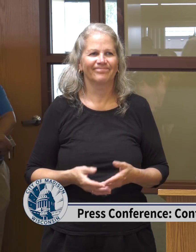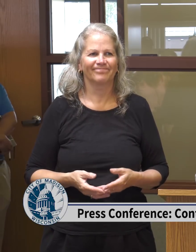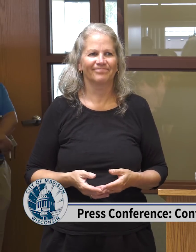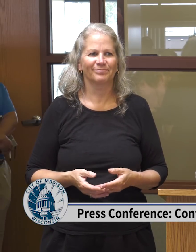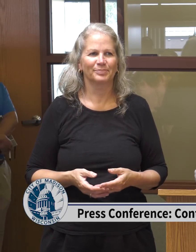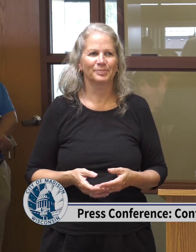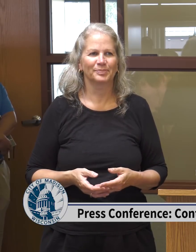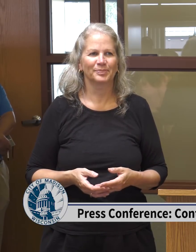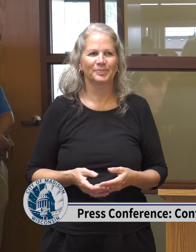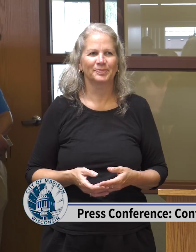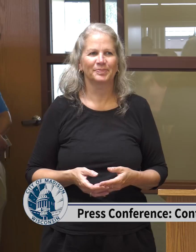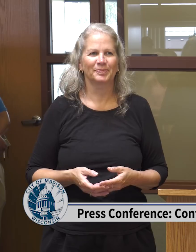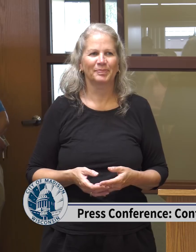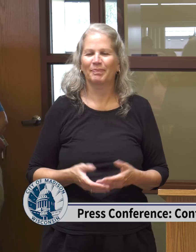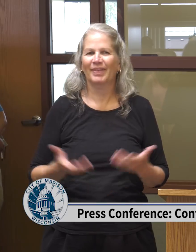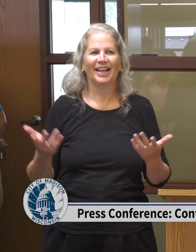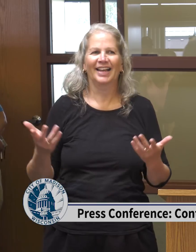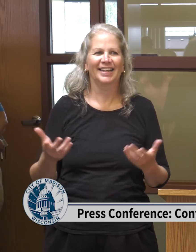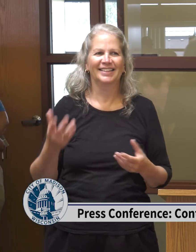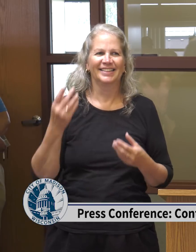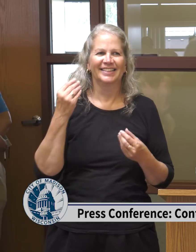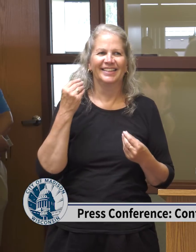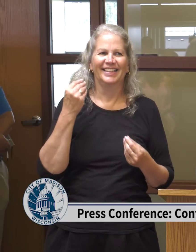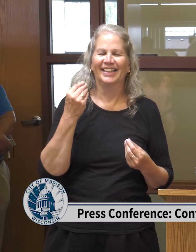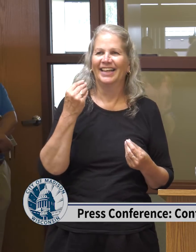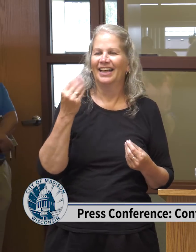to them. Welcome to Madison.